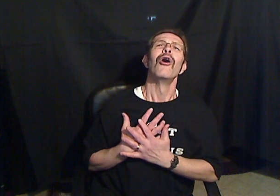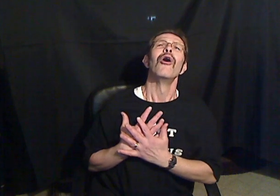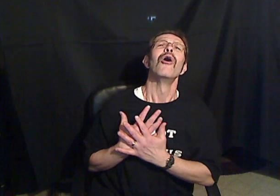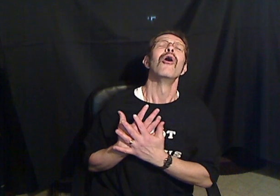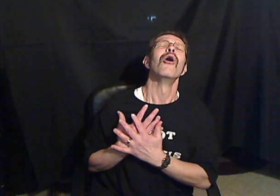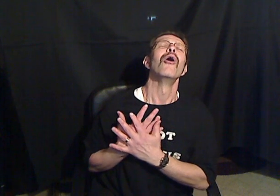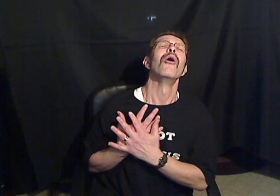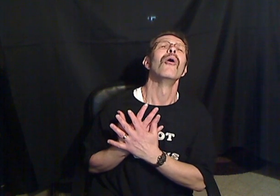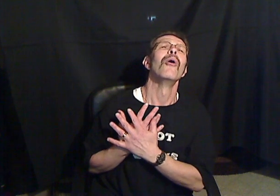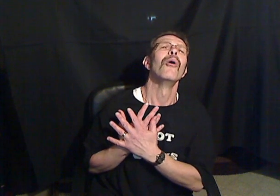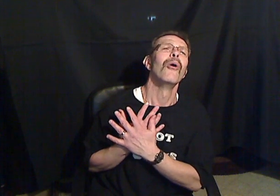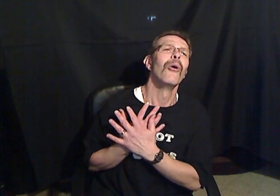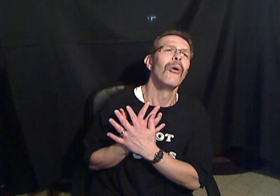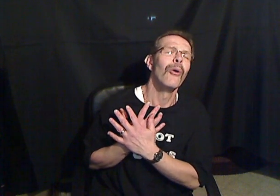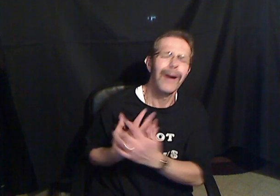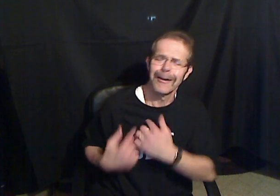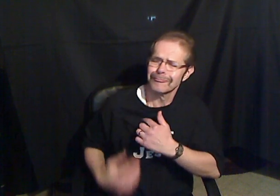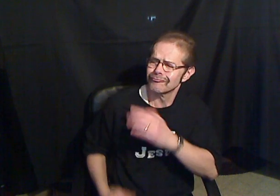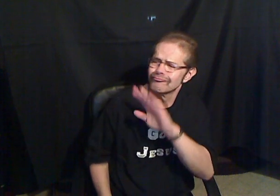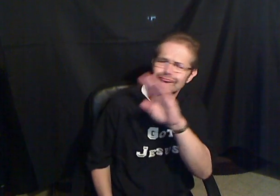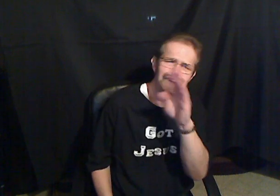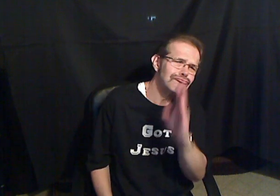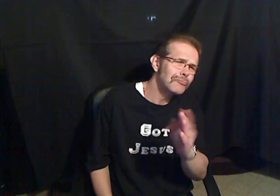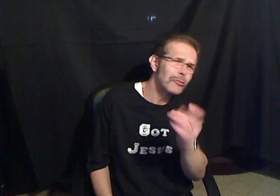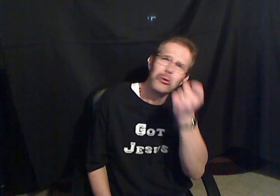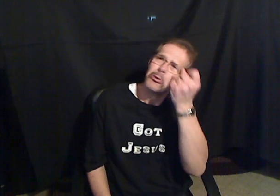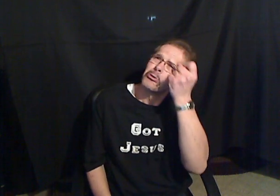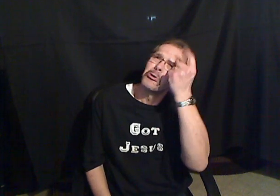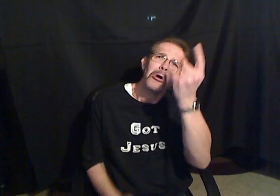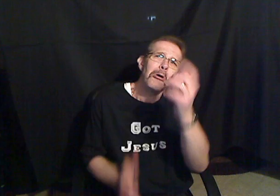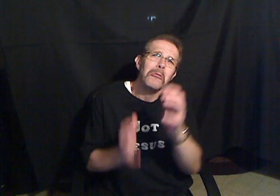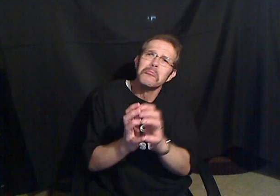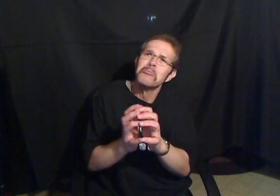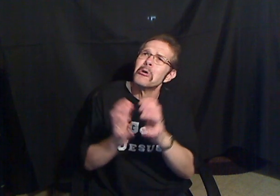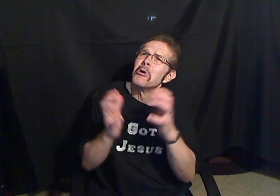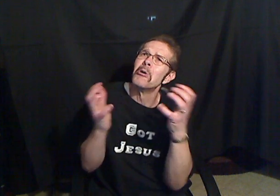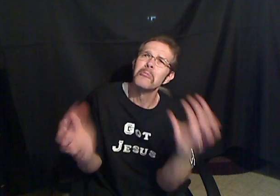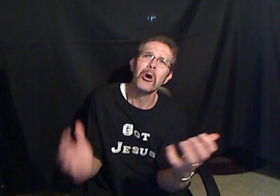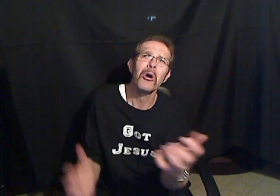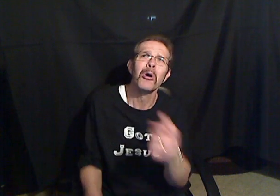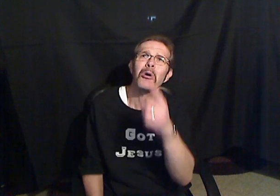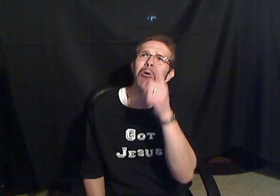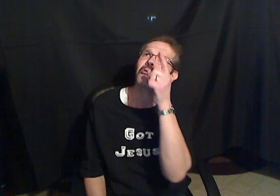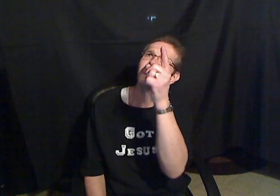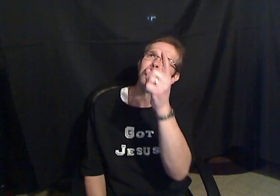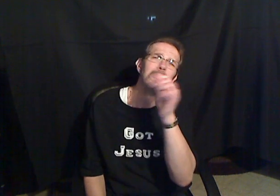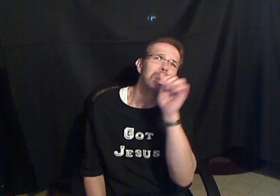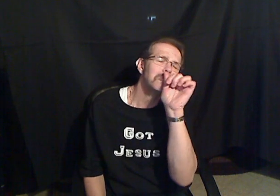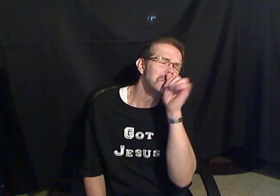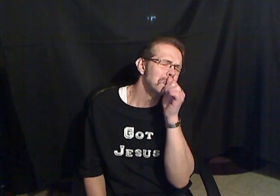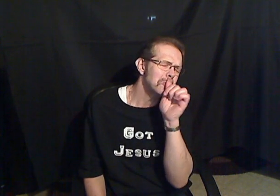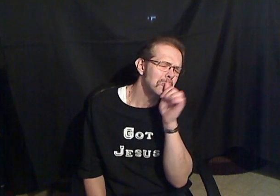And I'll never know how much it costs